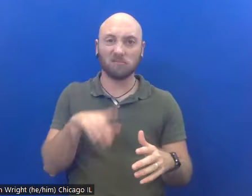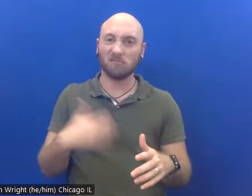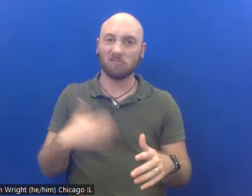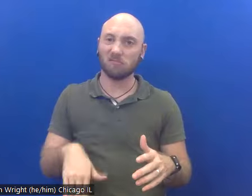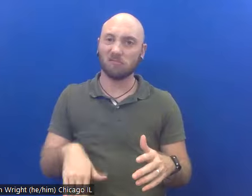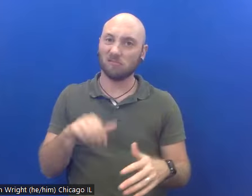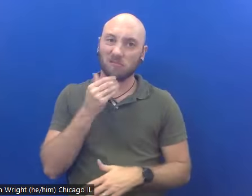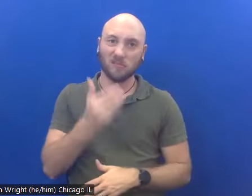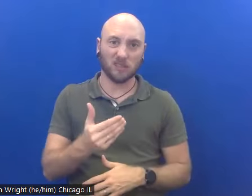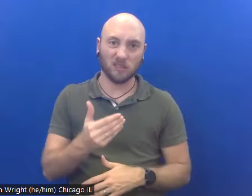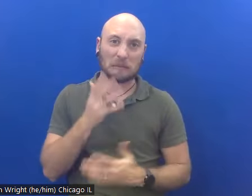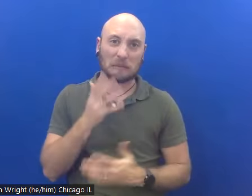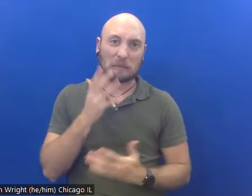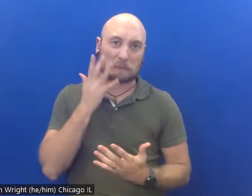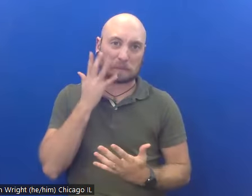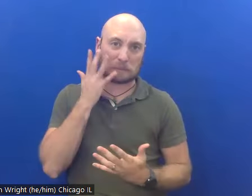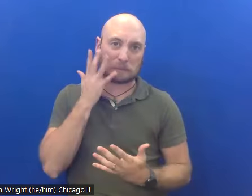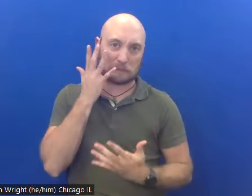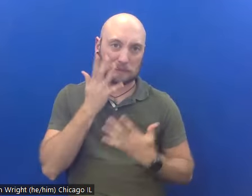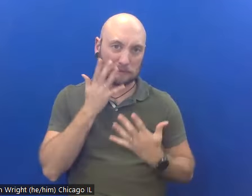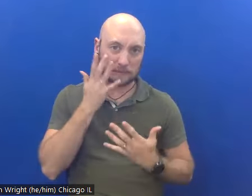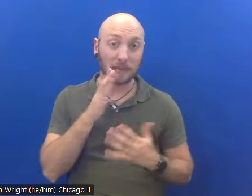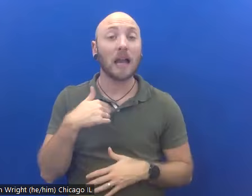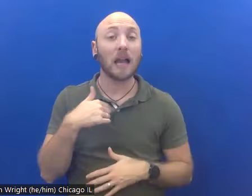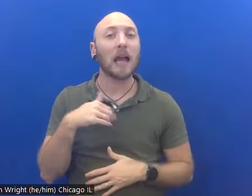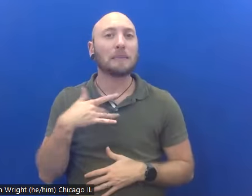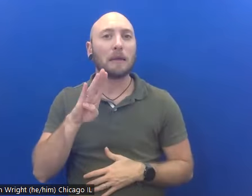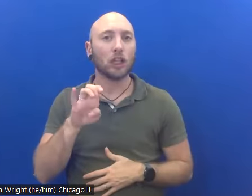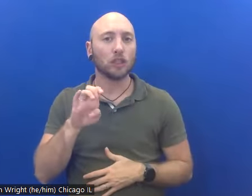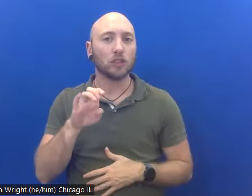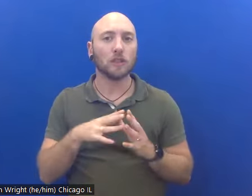a binge drinker. So I'd go on anywhere from like 2 to 5 day binges.